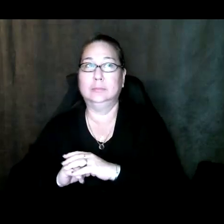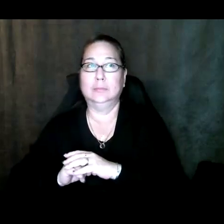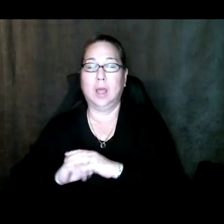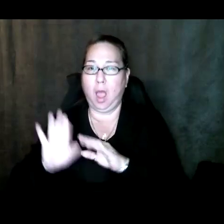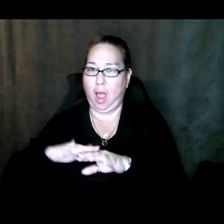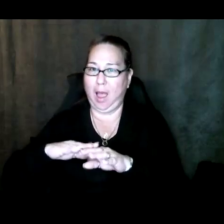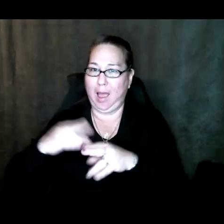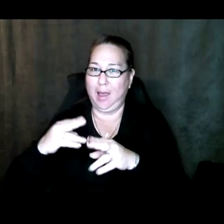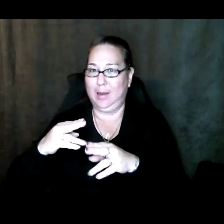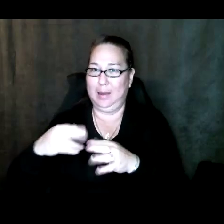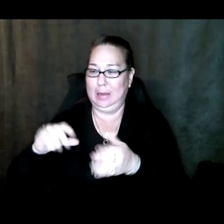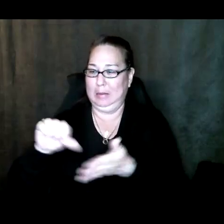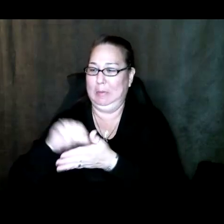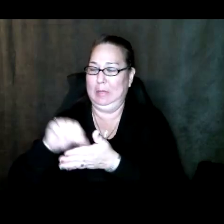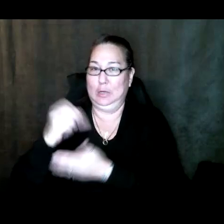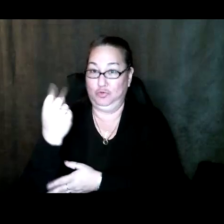12.